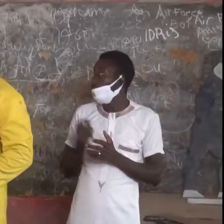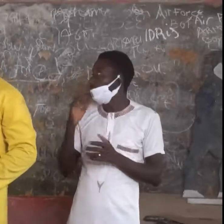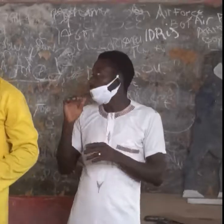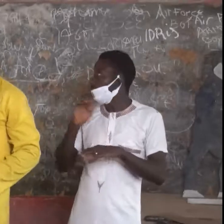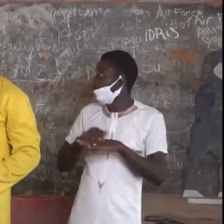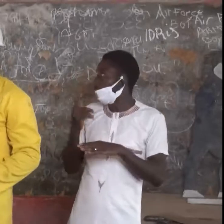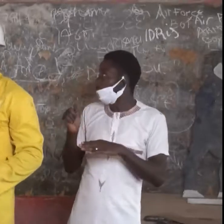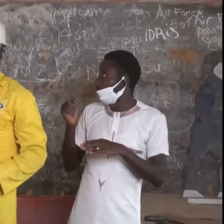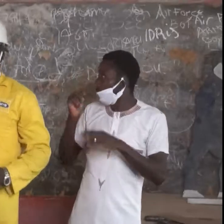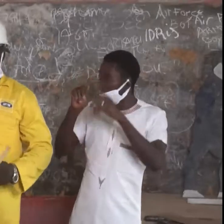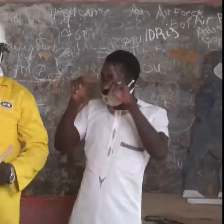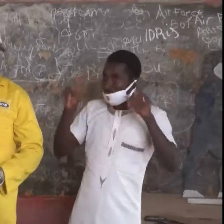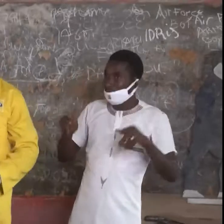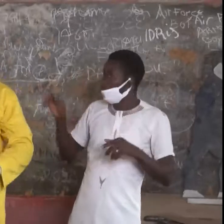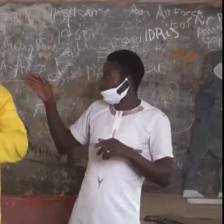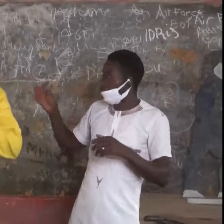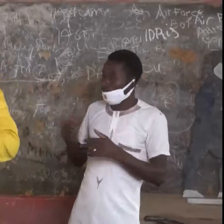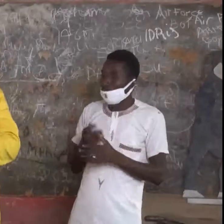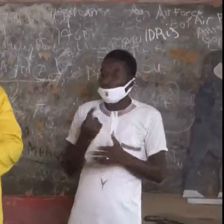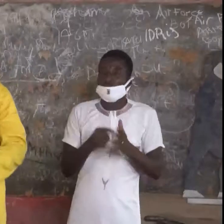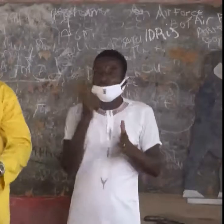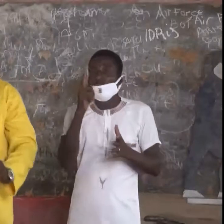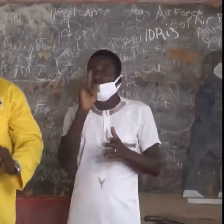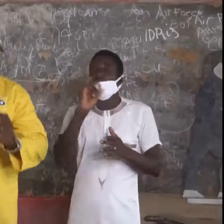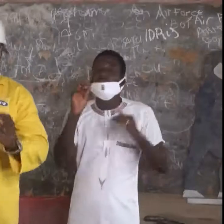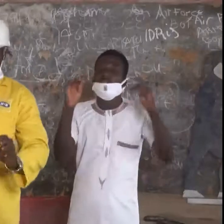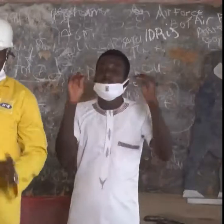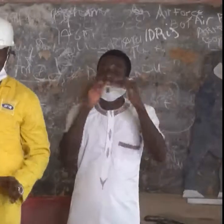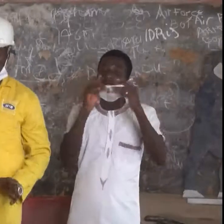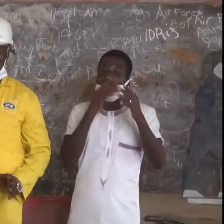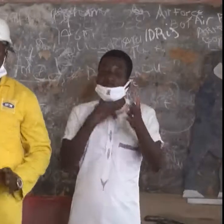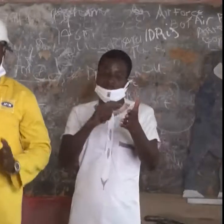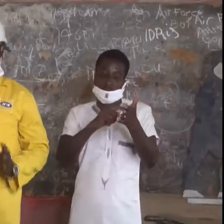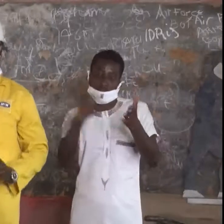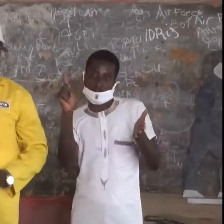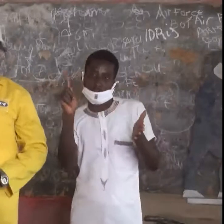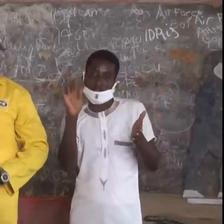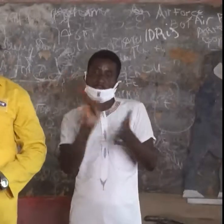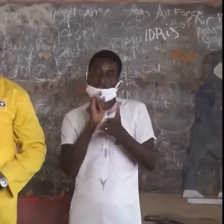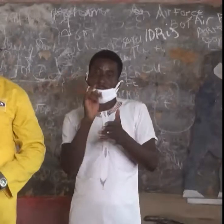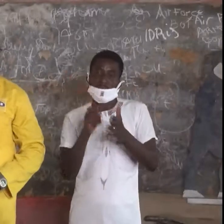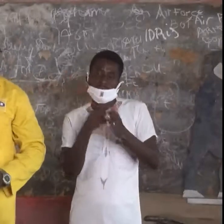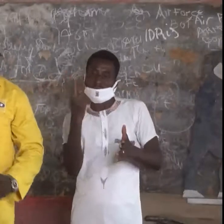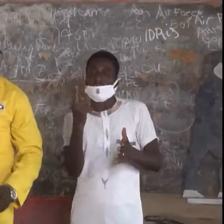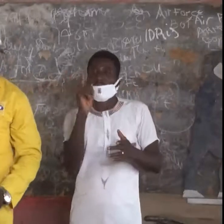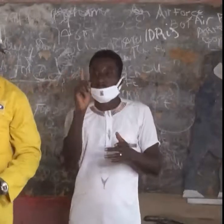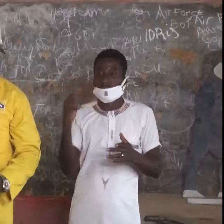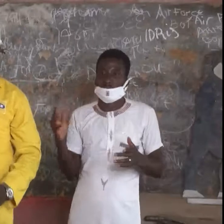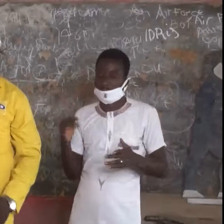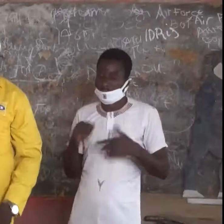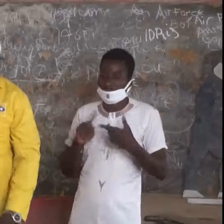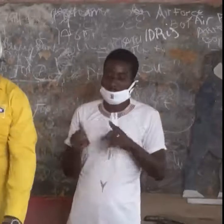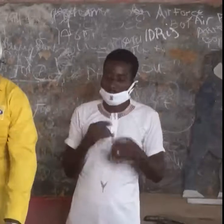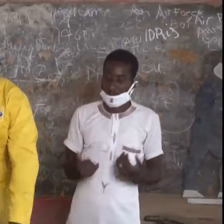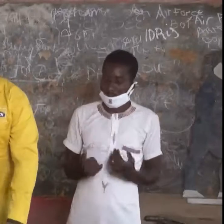on the screen. The first one is to measure and mark out. That is the first exercise that we'll carry out on